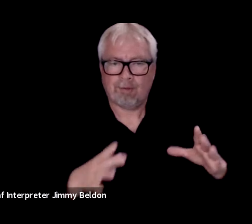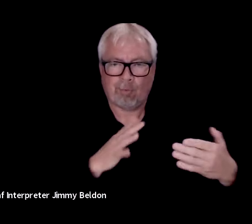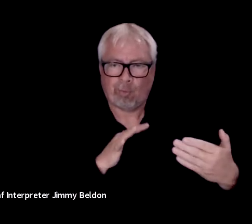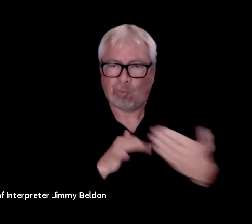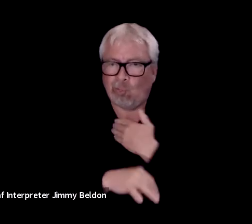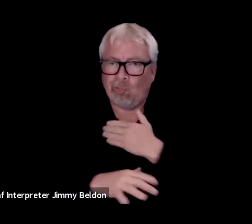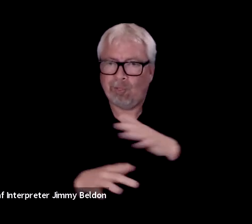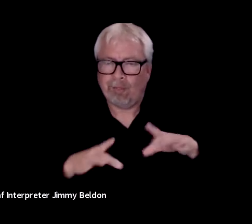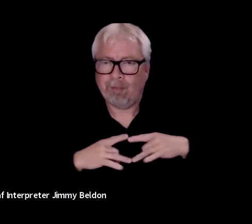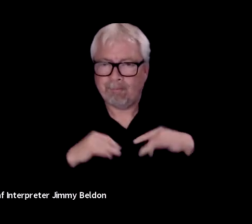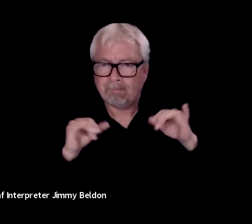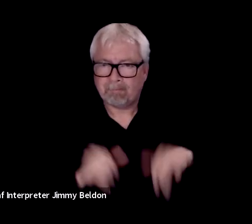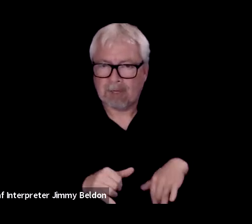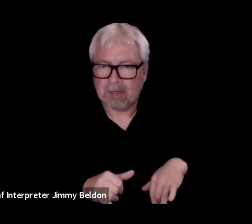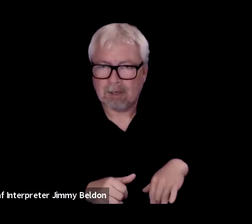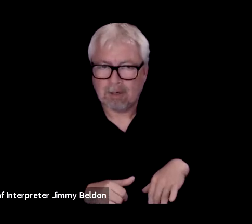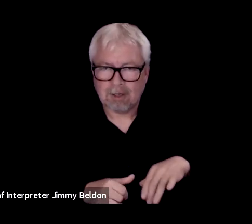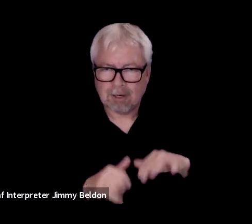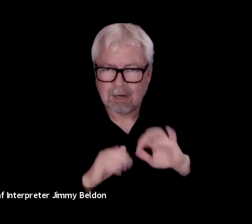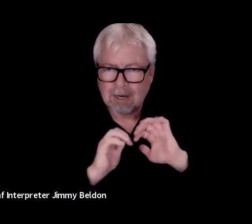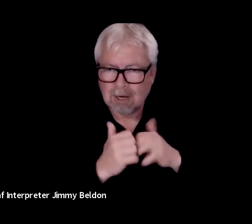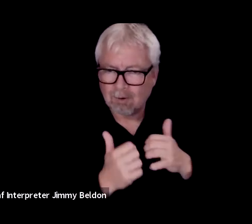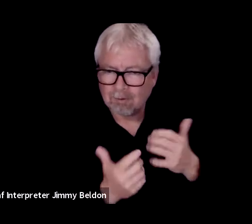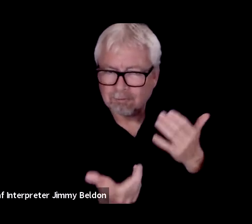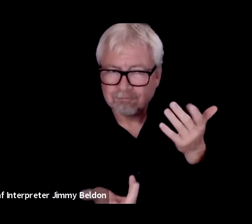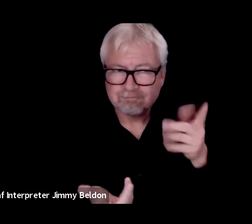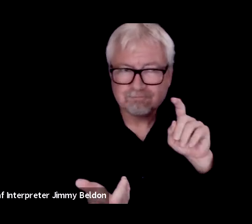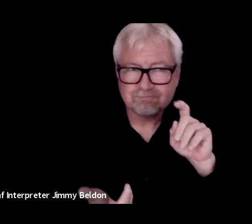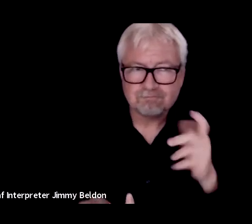I think, Bill, we'll be looking to